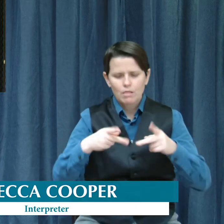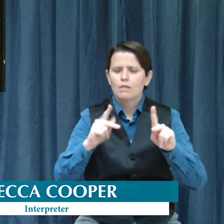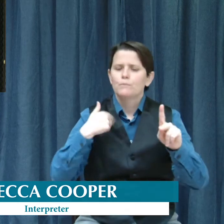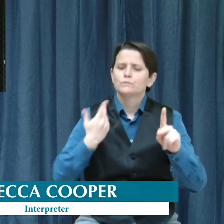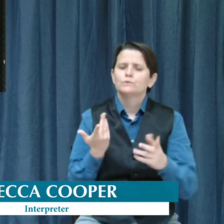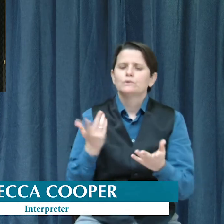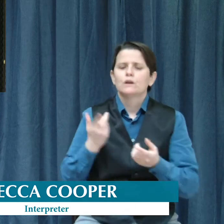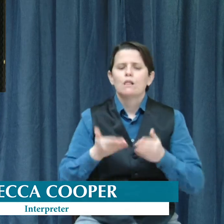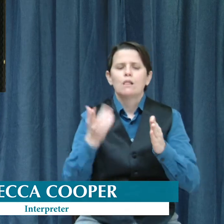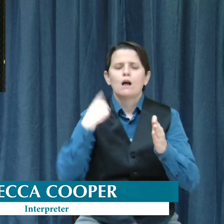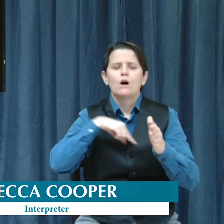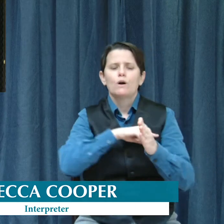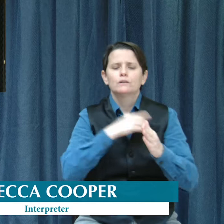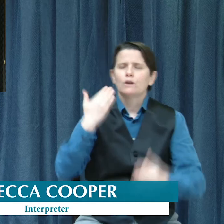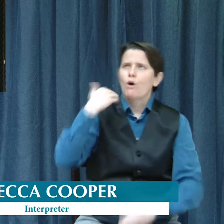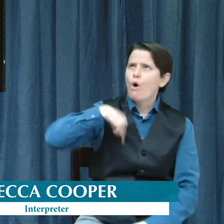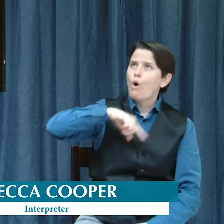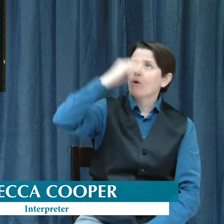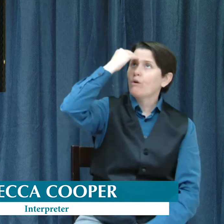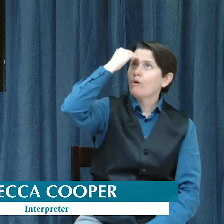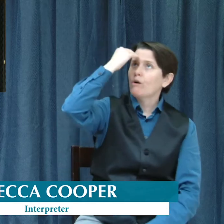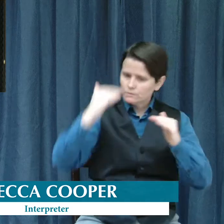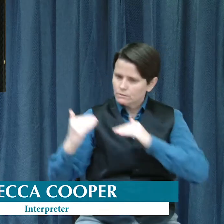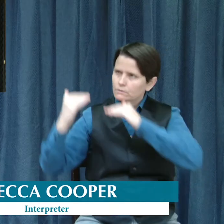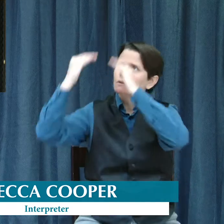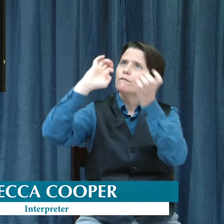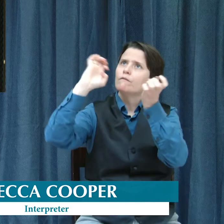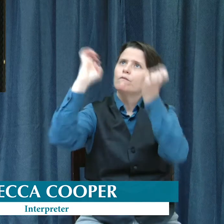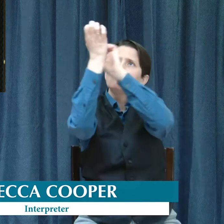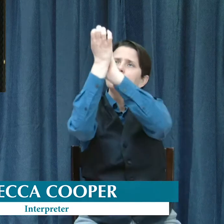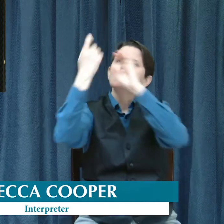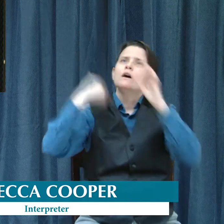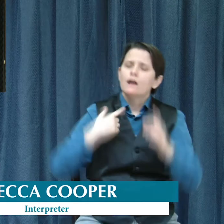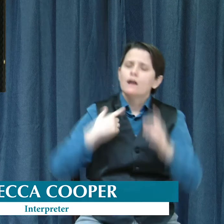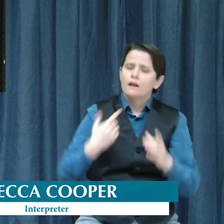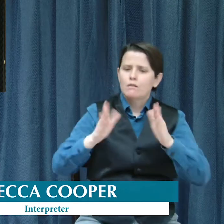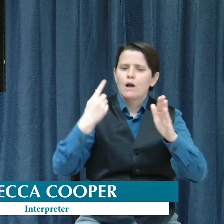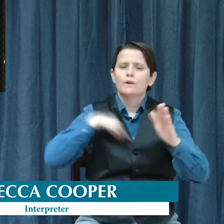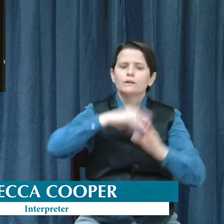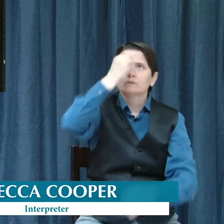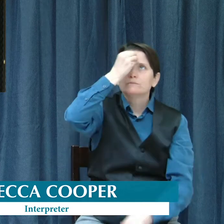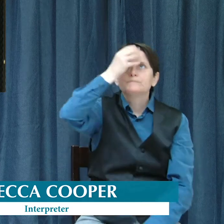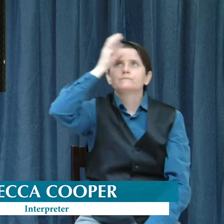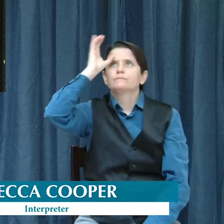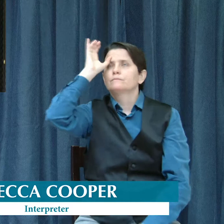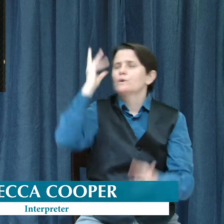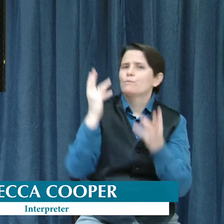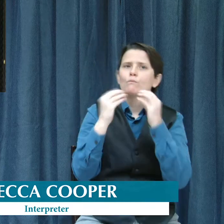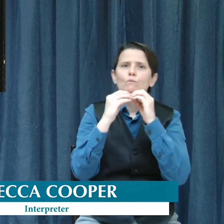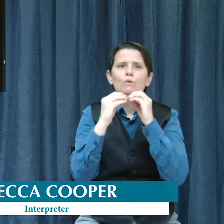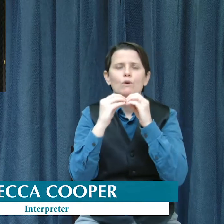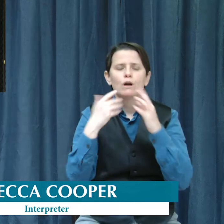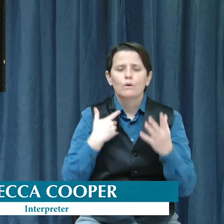consciousness to a higher level, making us more awake. We can explore the relationship of our